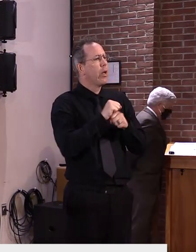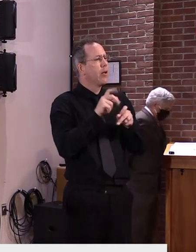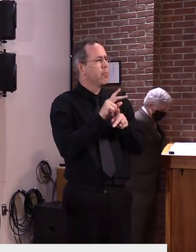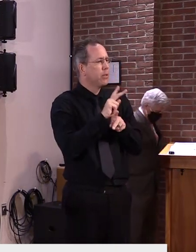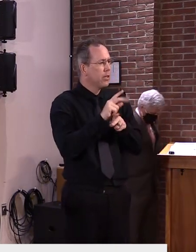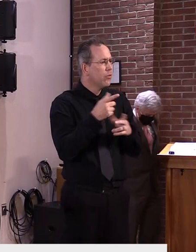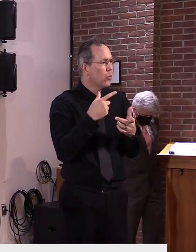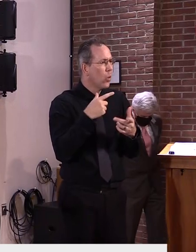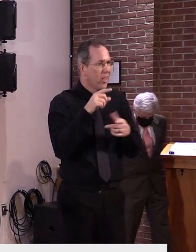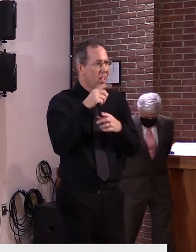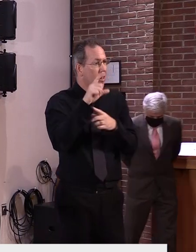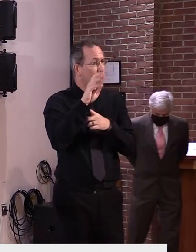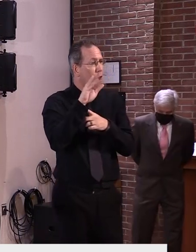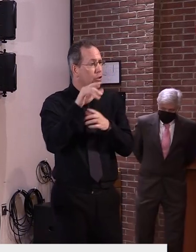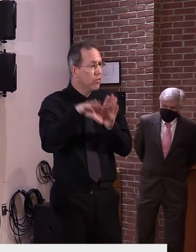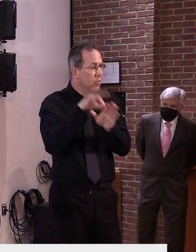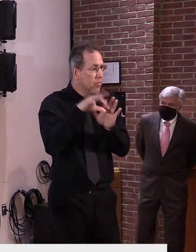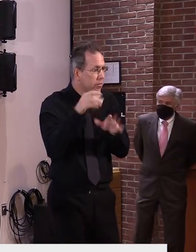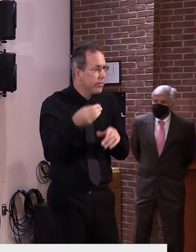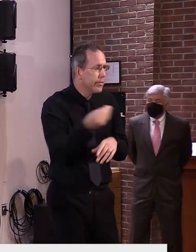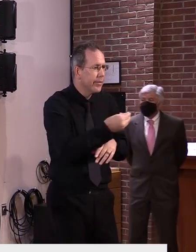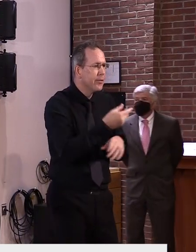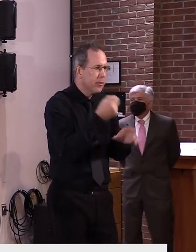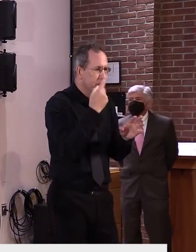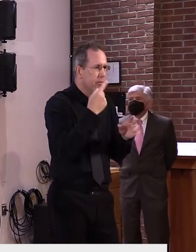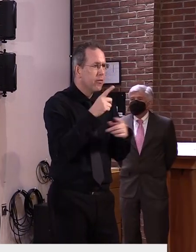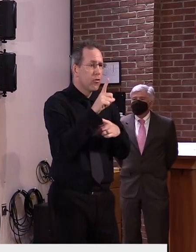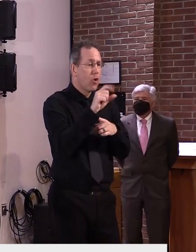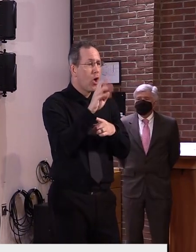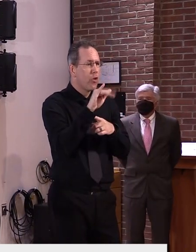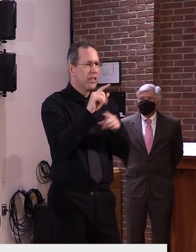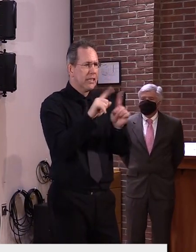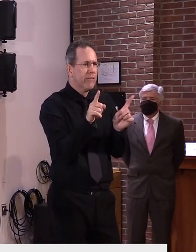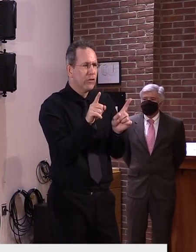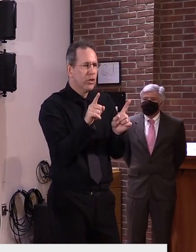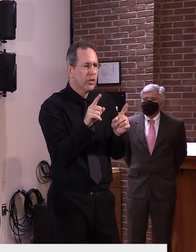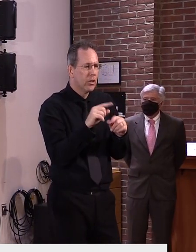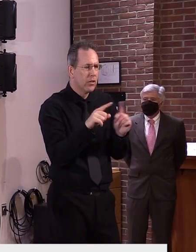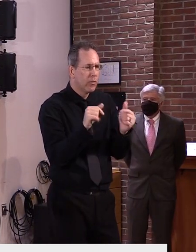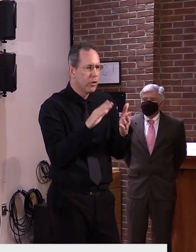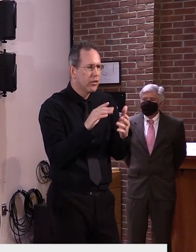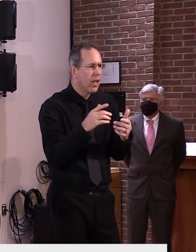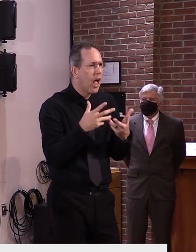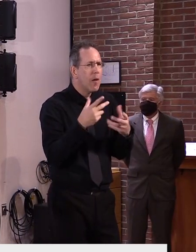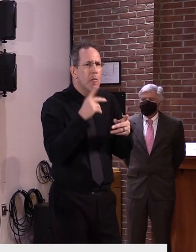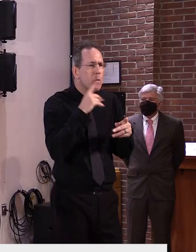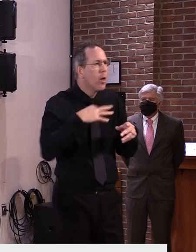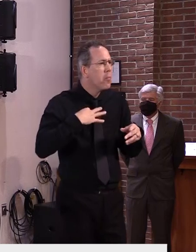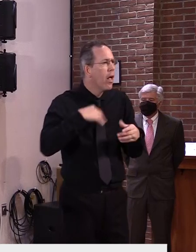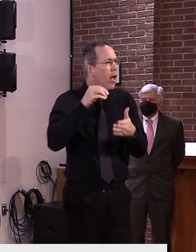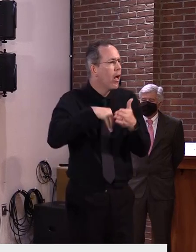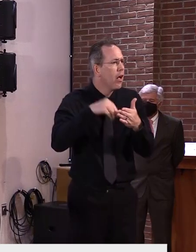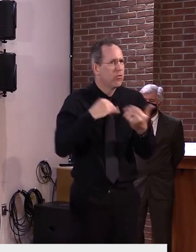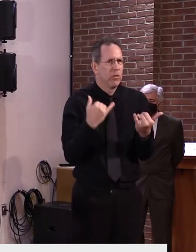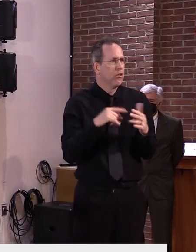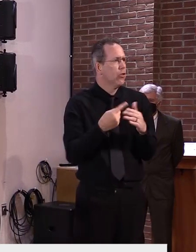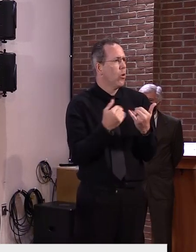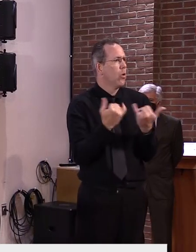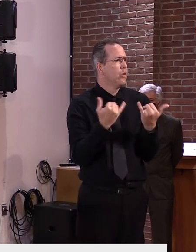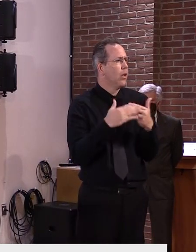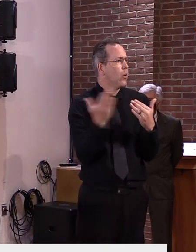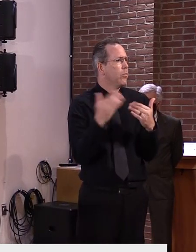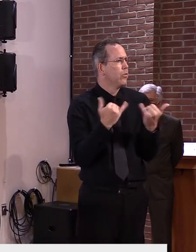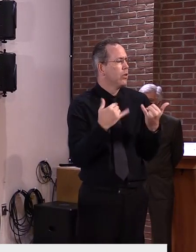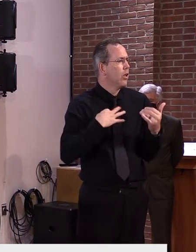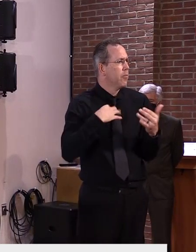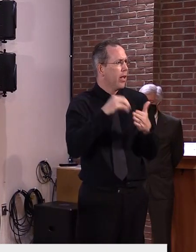currently. But we can get a number for you and get back to you. I actually got a couple of calls myself helping people